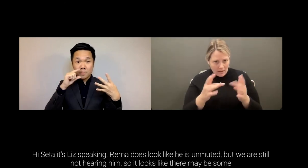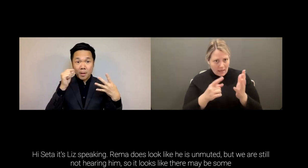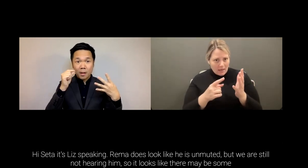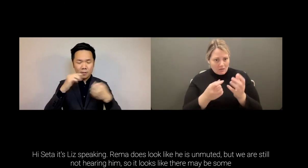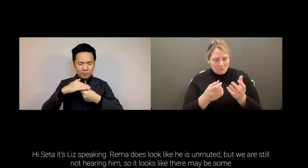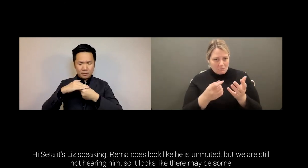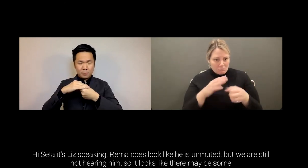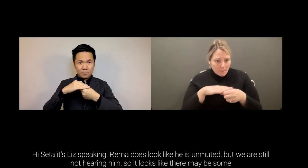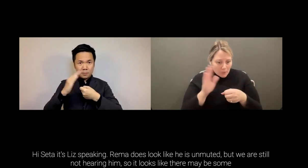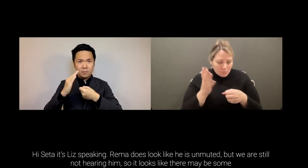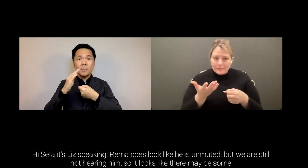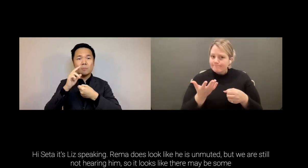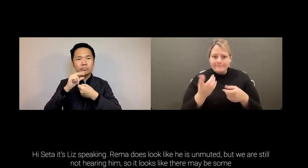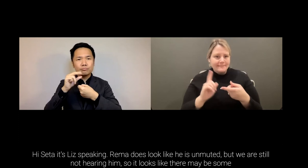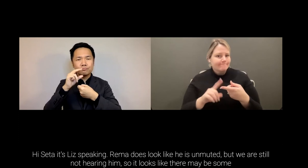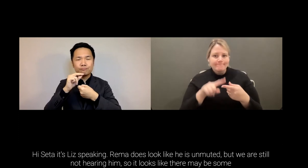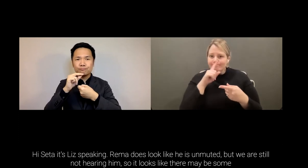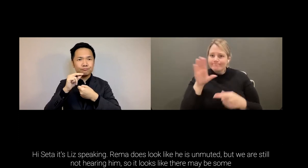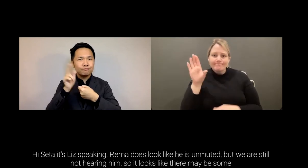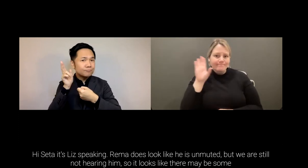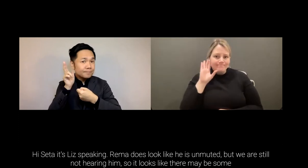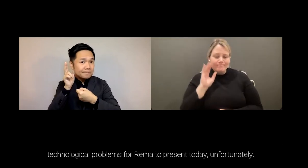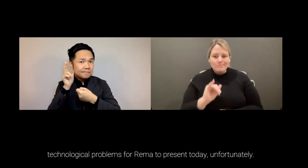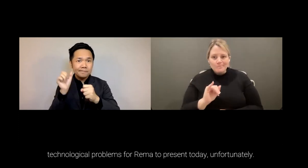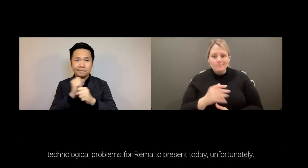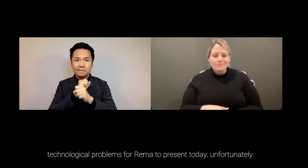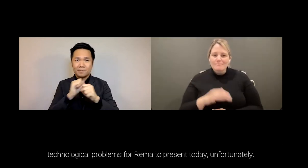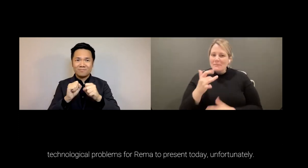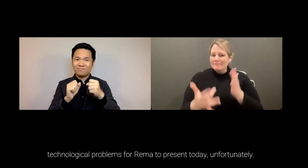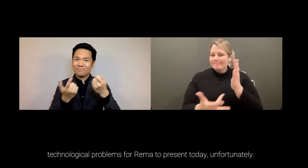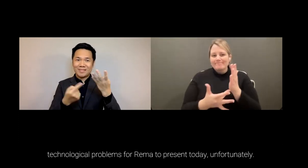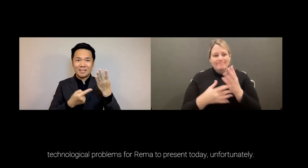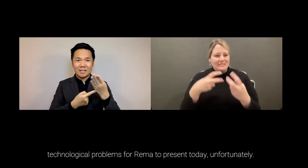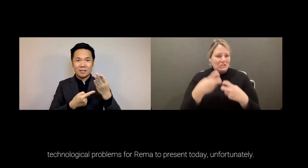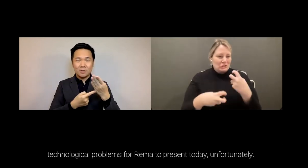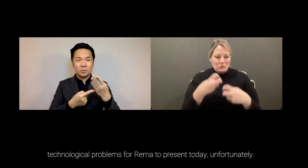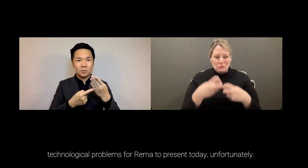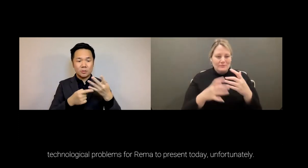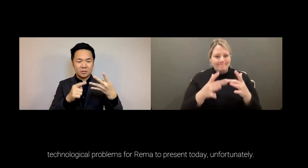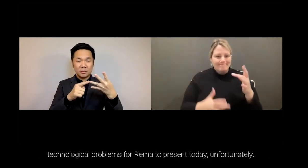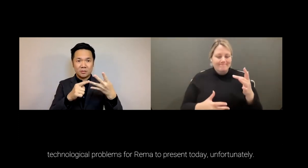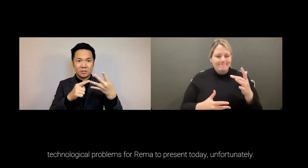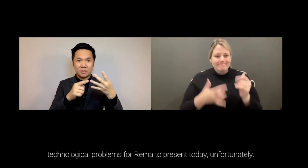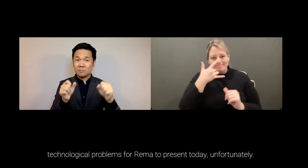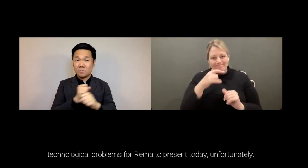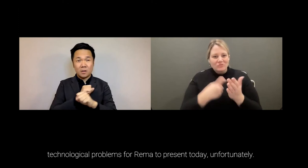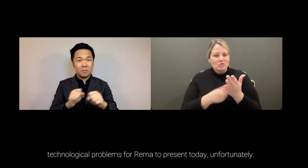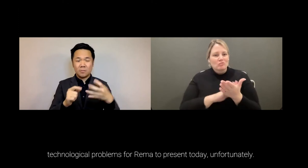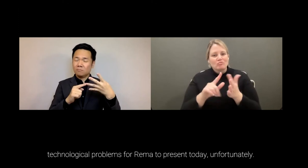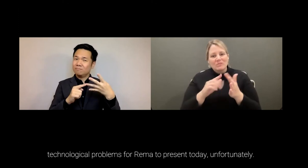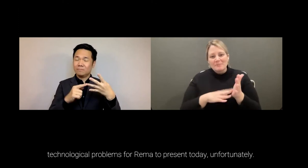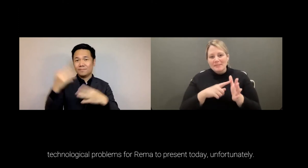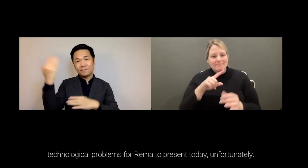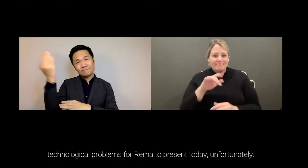not hearing him. So it looks like there may be some technological problems for Rima to present today, unfortunately.